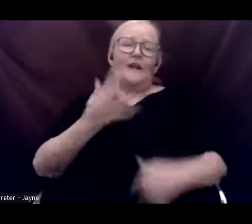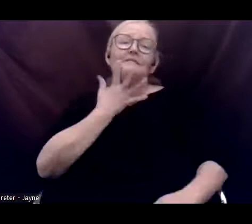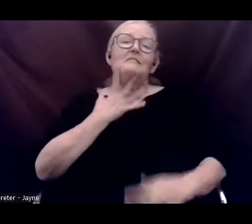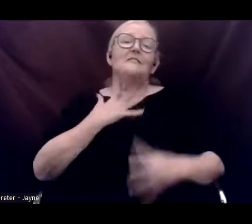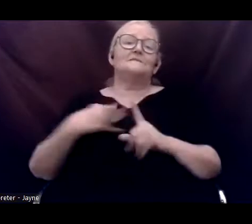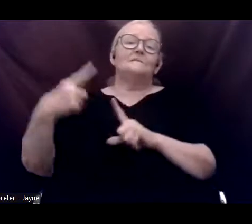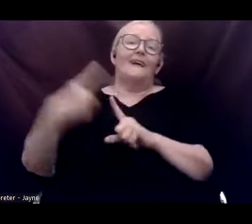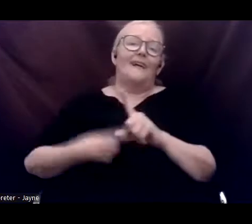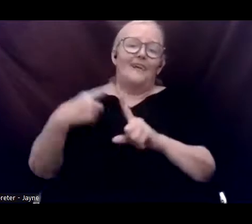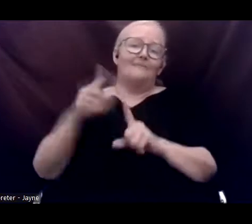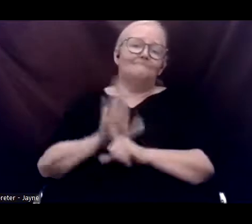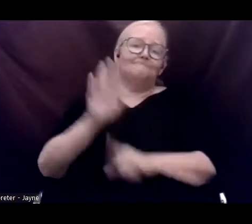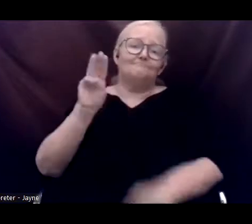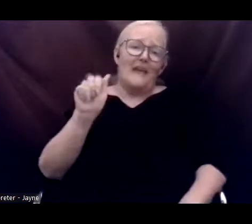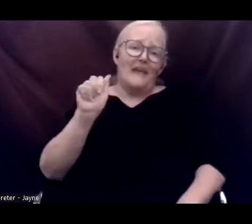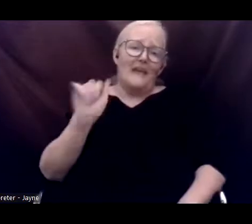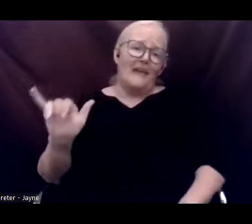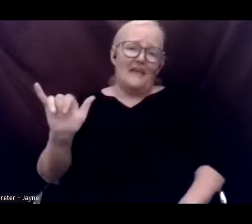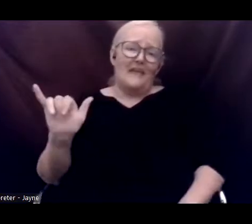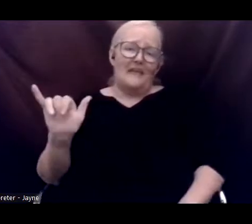month of May.